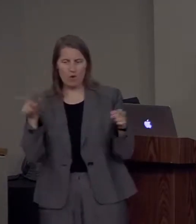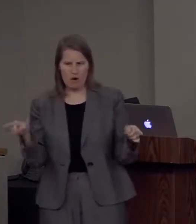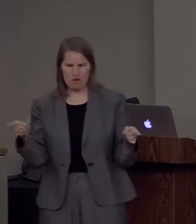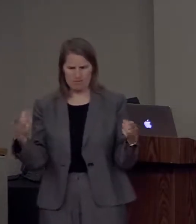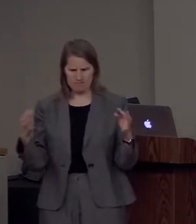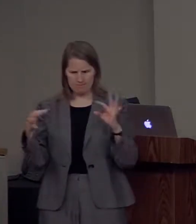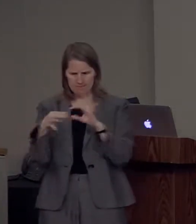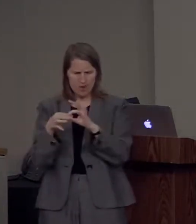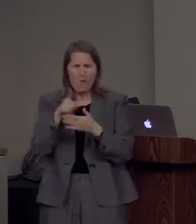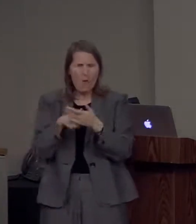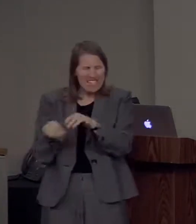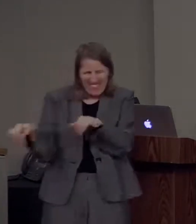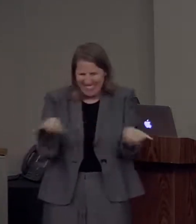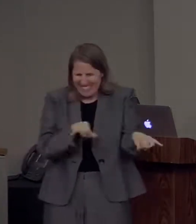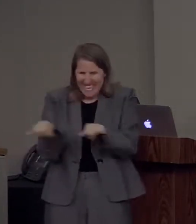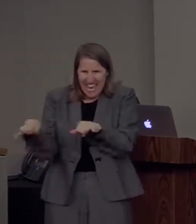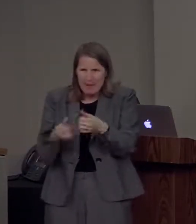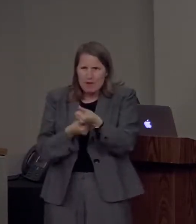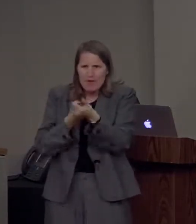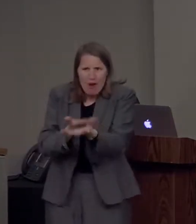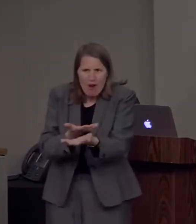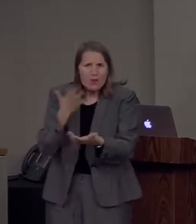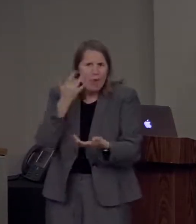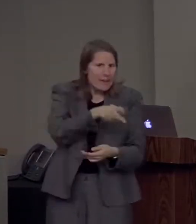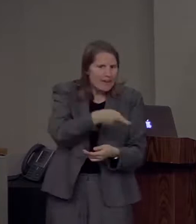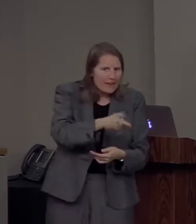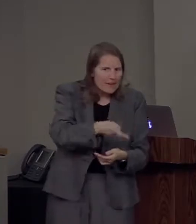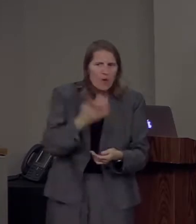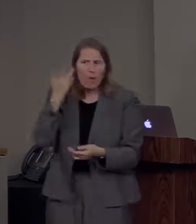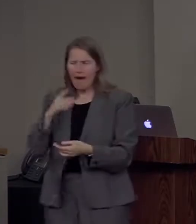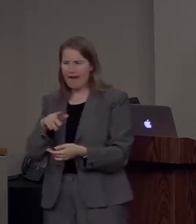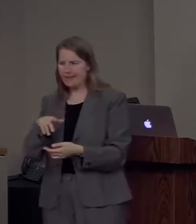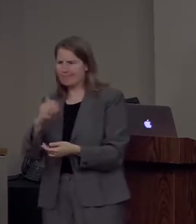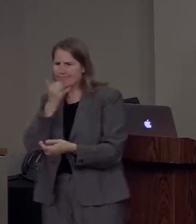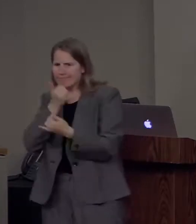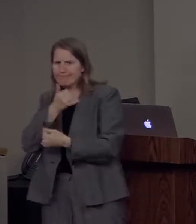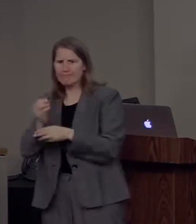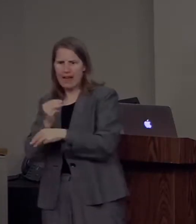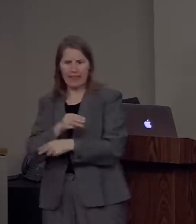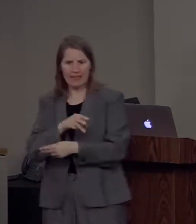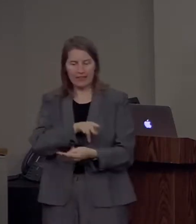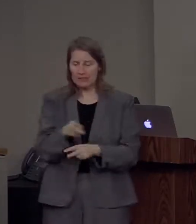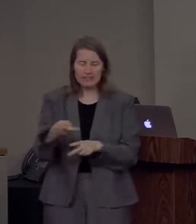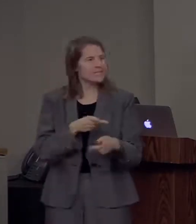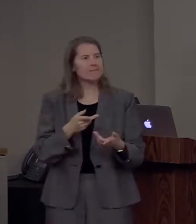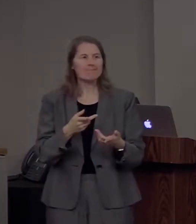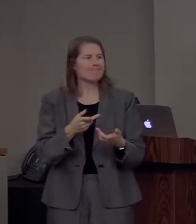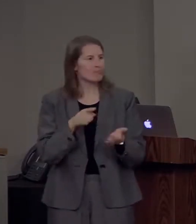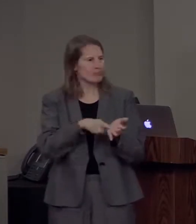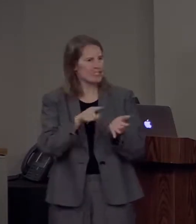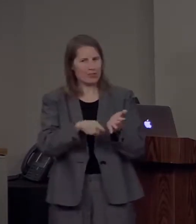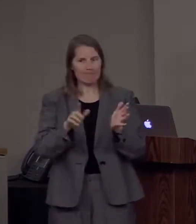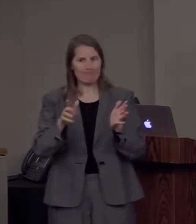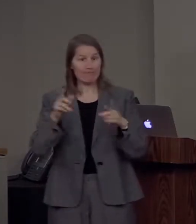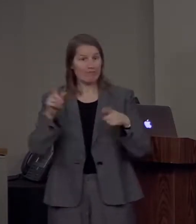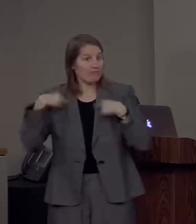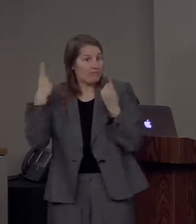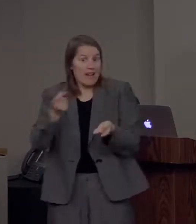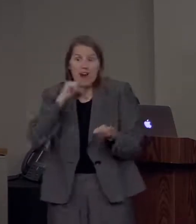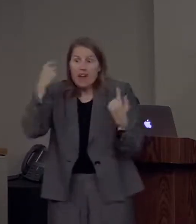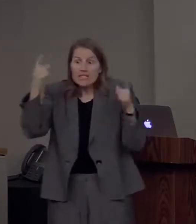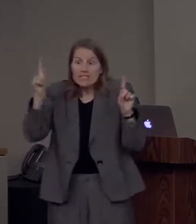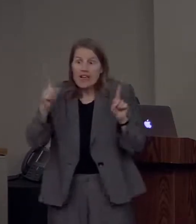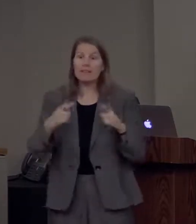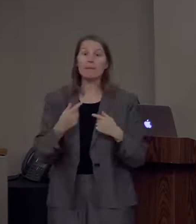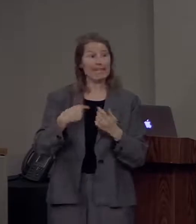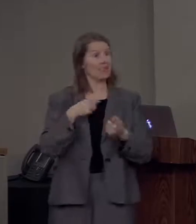of common cause of dyslexia and dyscalculia has been largely unsuccessful. That doesn't mean that there isn't one, but